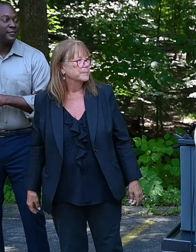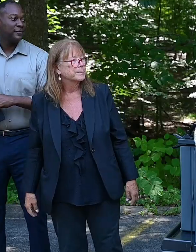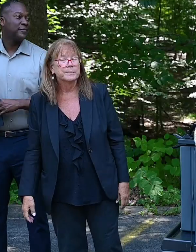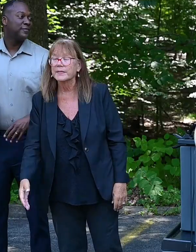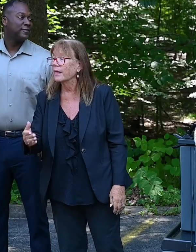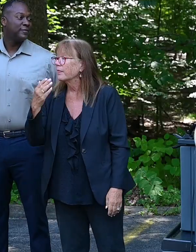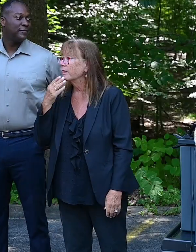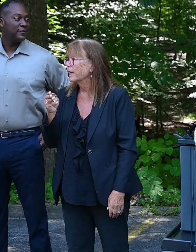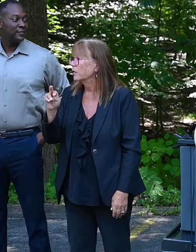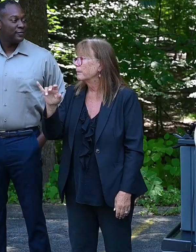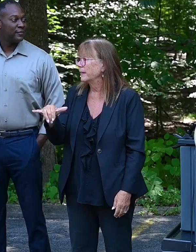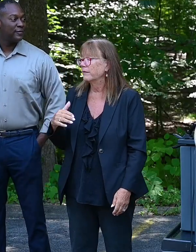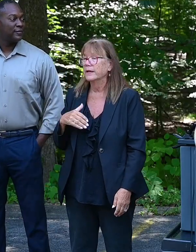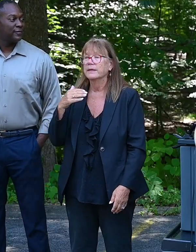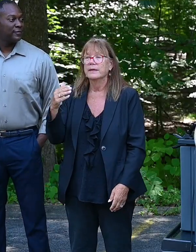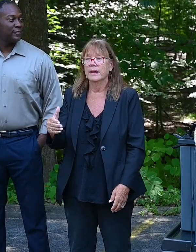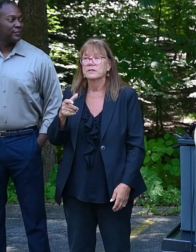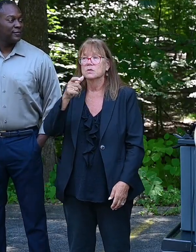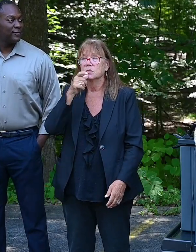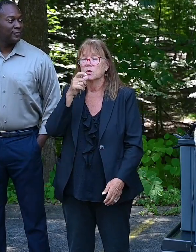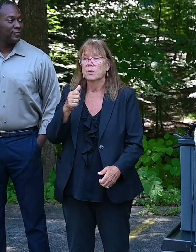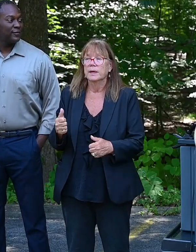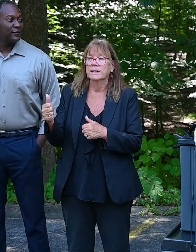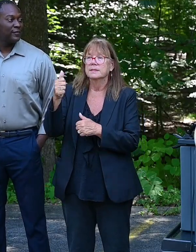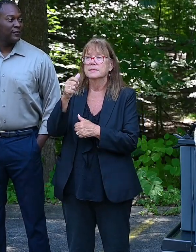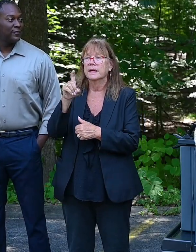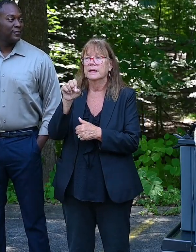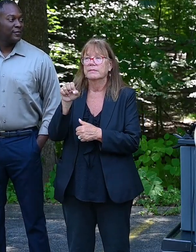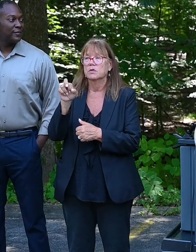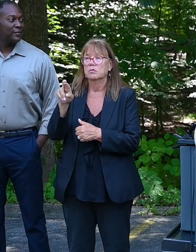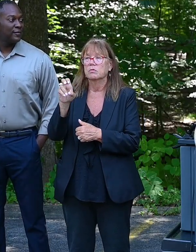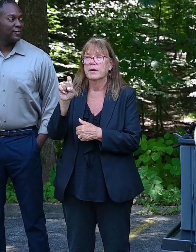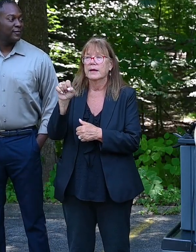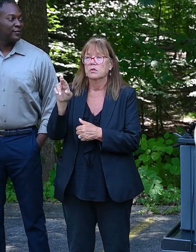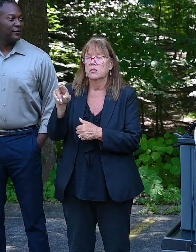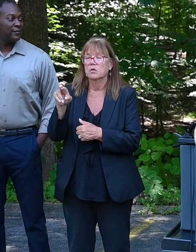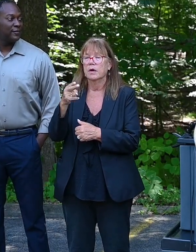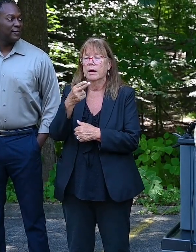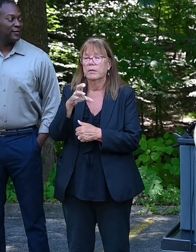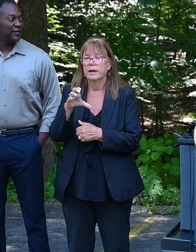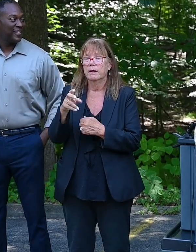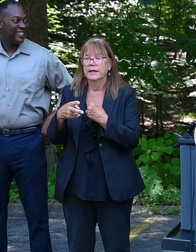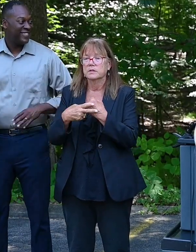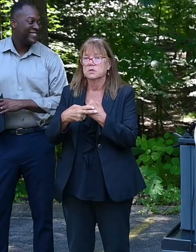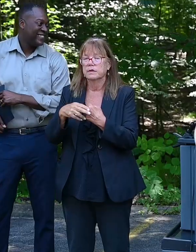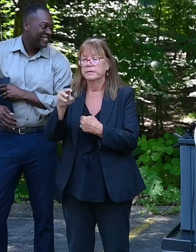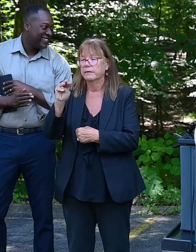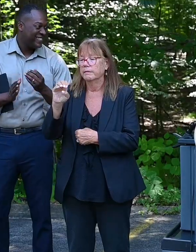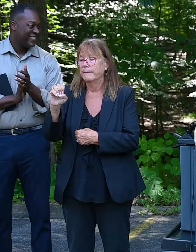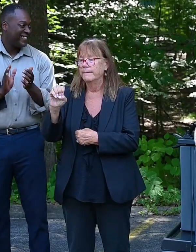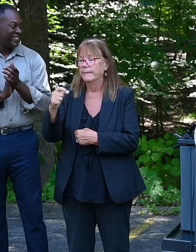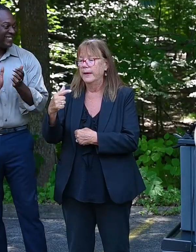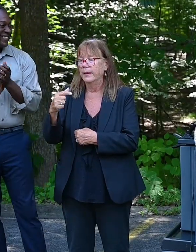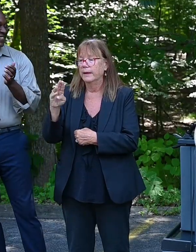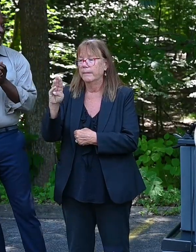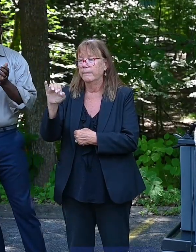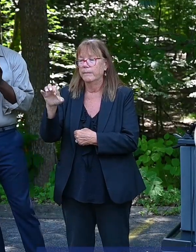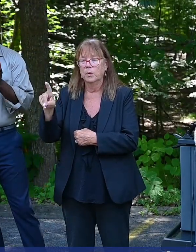Thank you, Mary. Our next speaker is the Executive Director of the Howard County Conservancy, Meg Boyd.